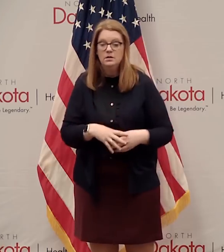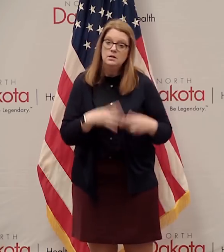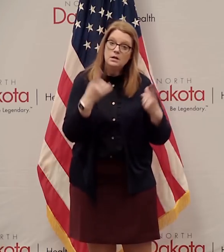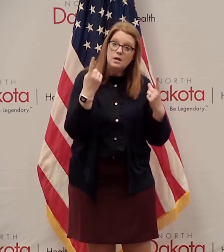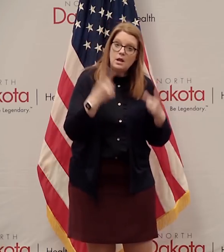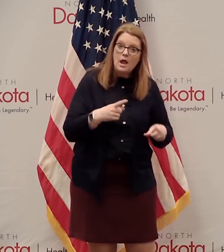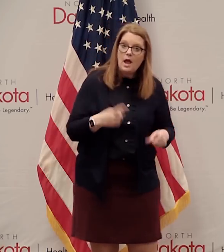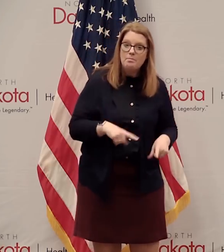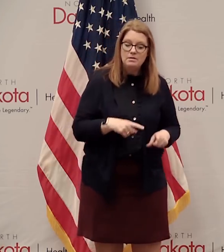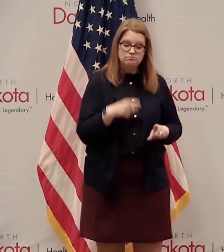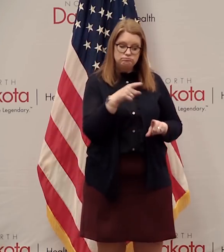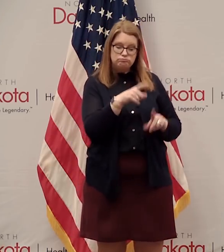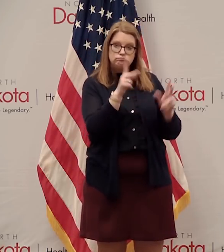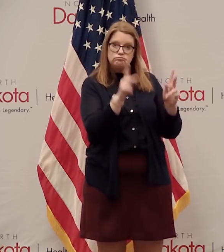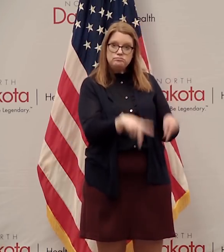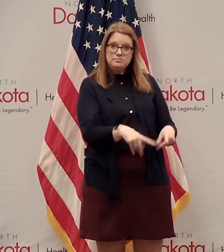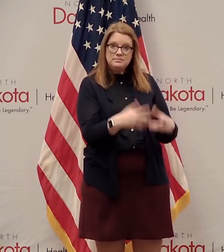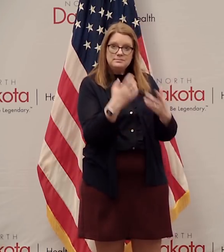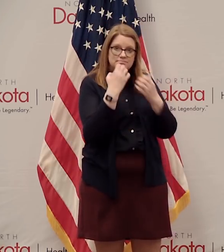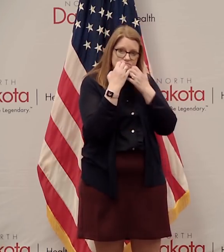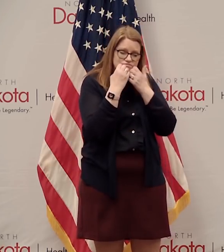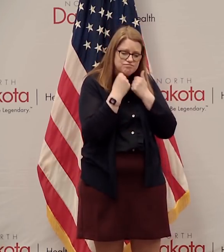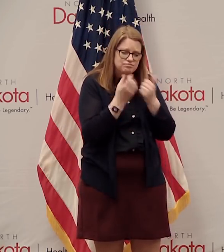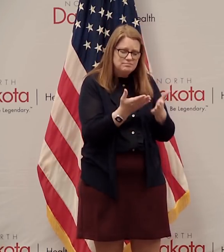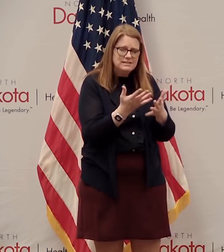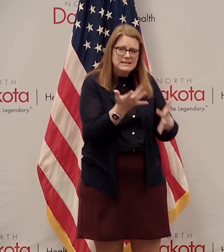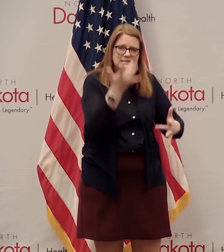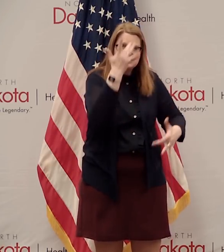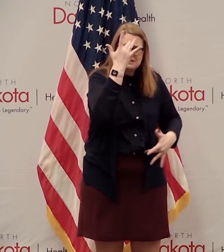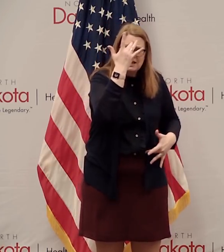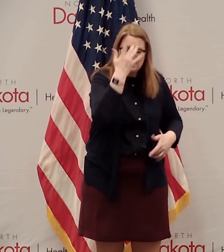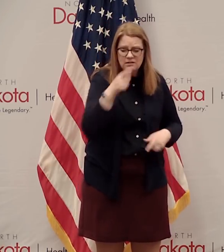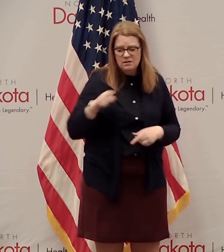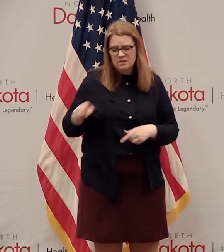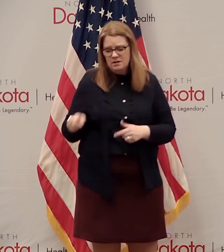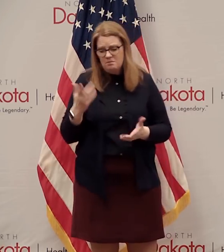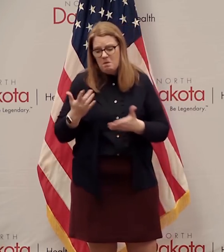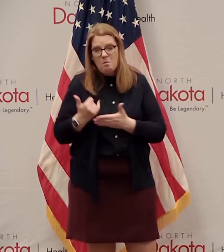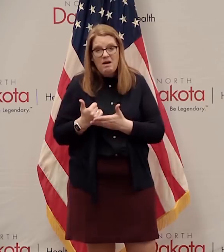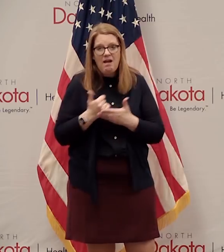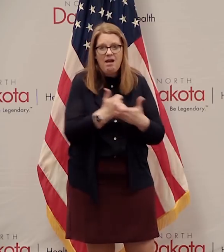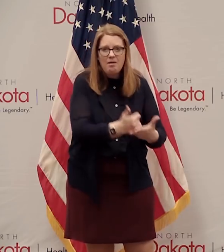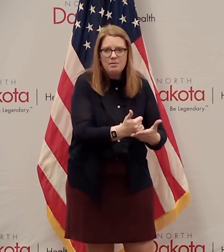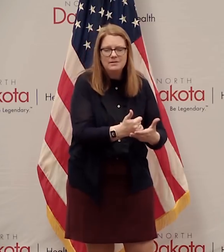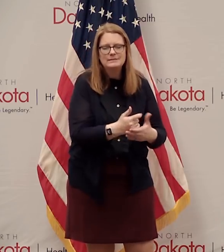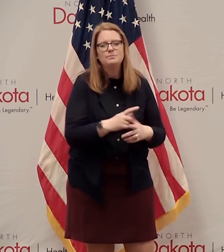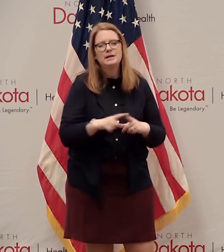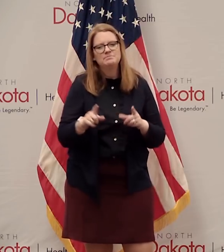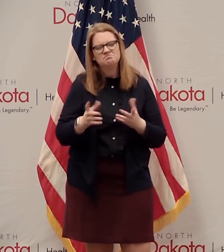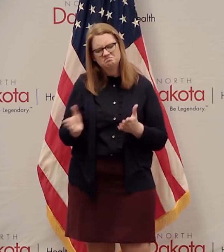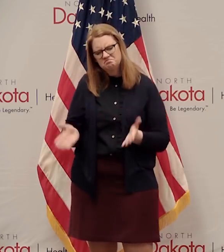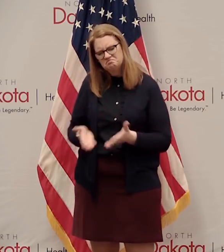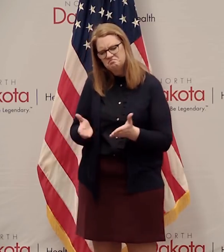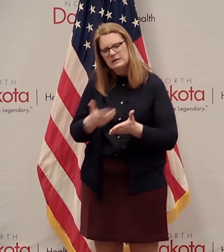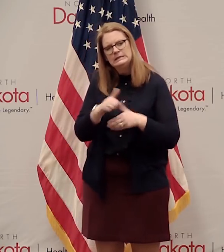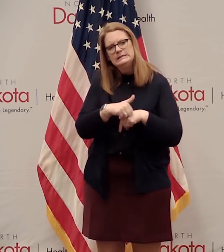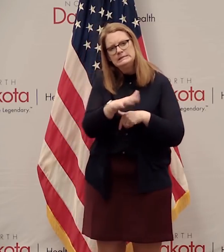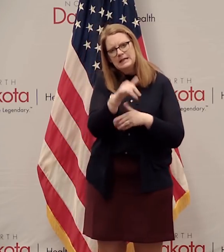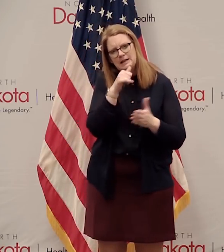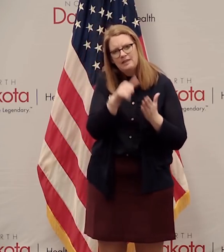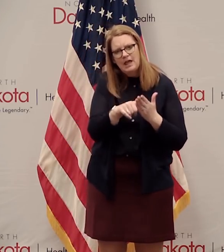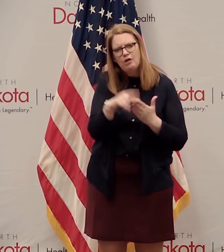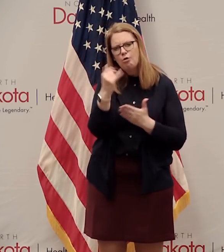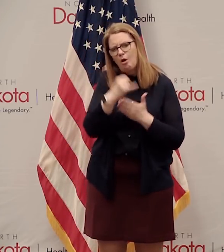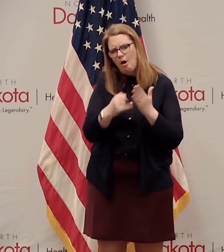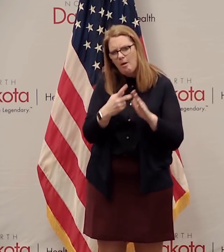sick, to acknowledge the child's feeling is important. Your child may want to help their family member while they were sick. Encourage them to send letters, cards, art